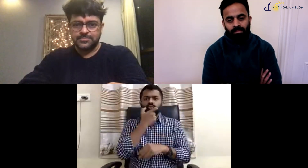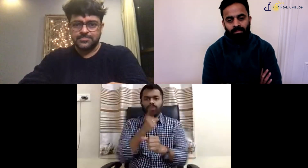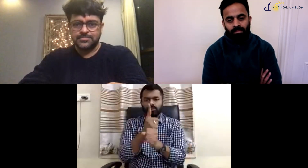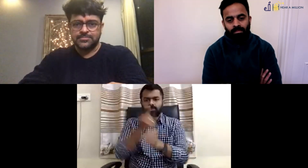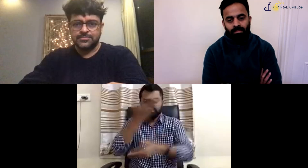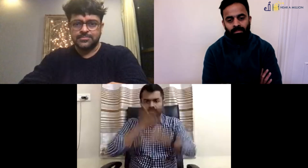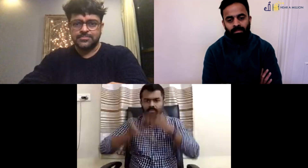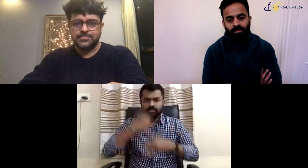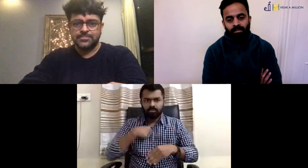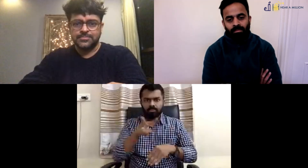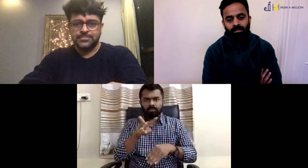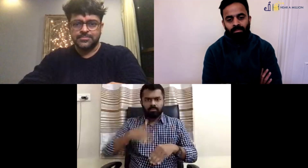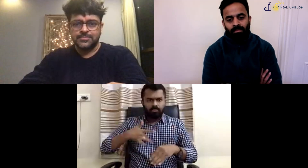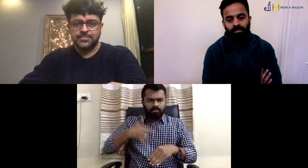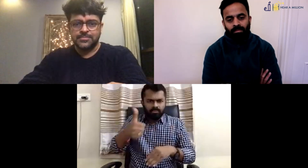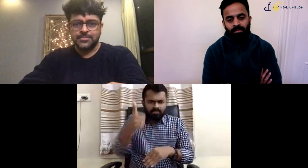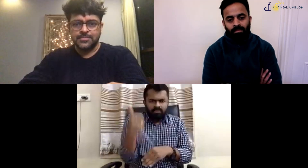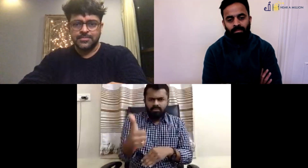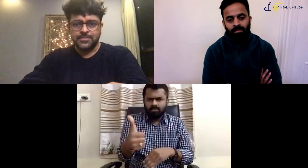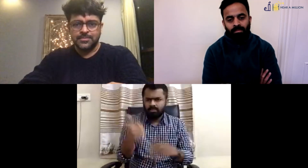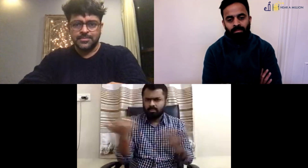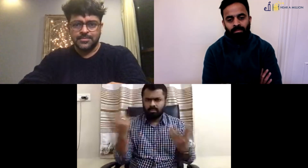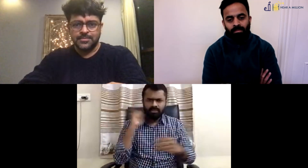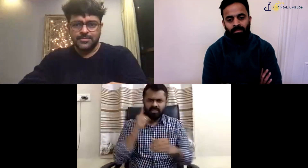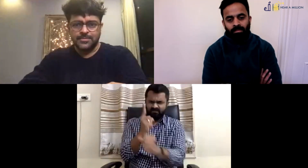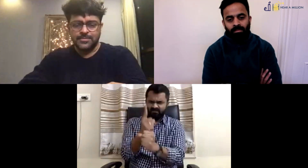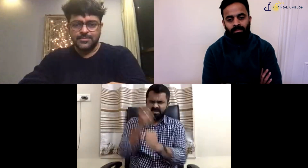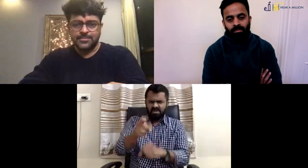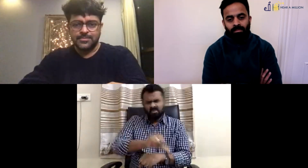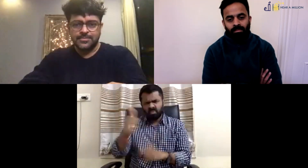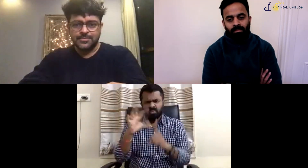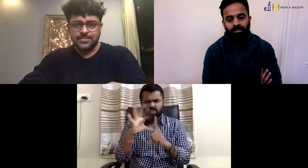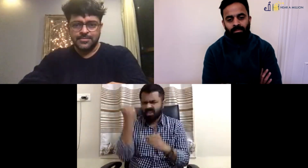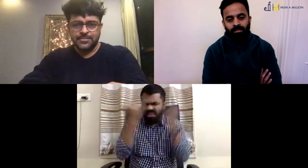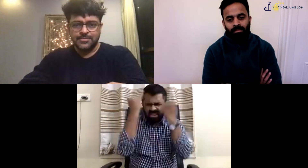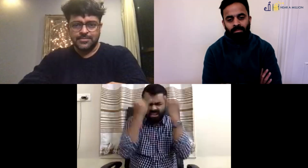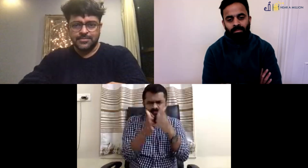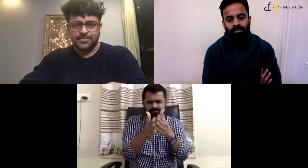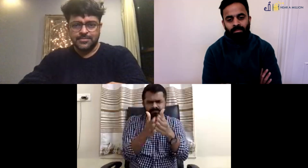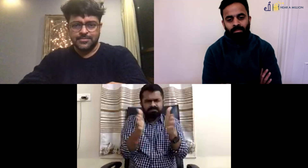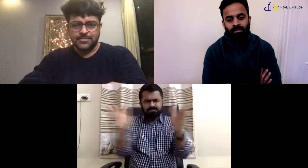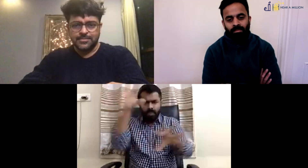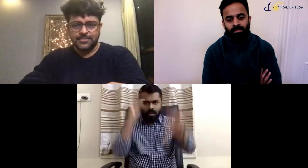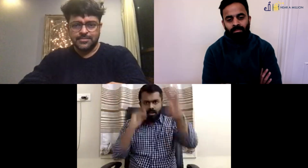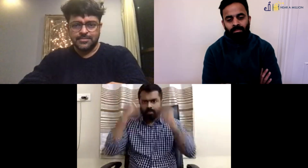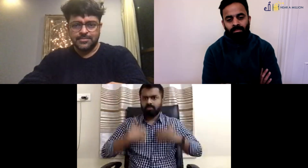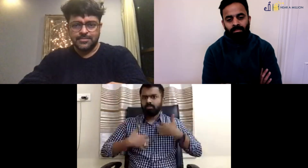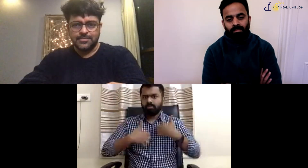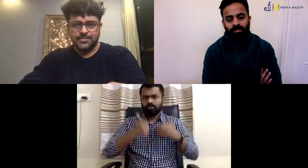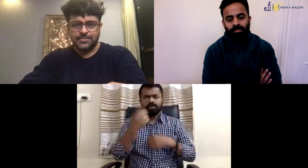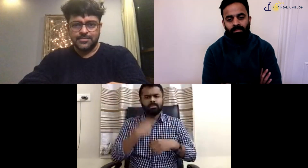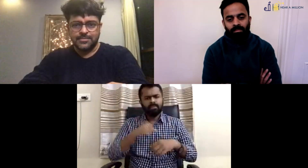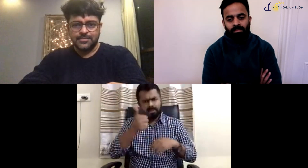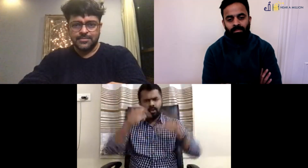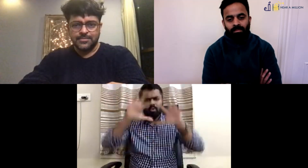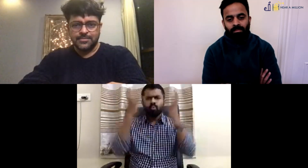and there was Sujit was teaching me. So I felt so good over there that I thought that yeah, the deaf teacher is